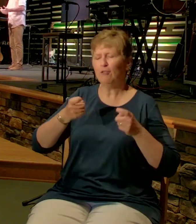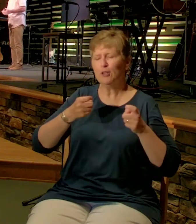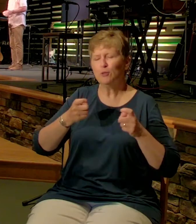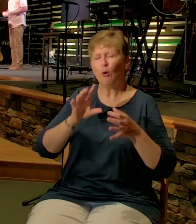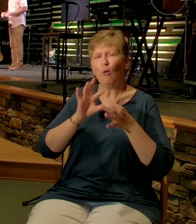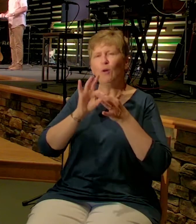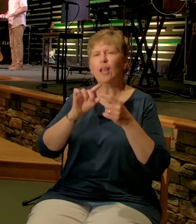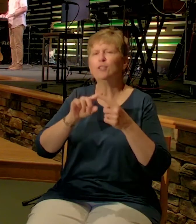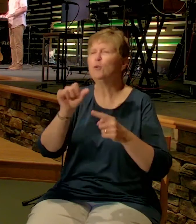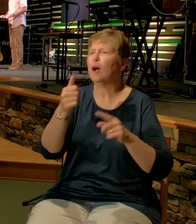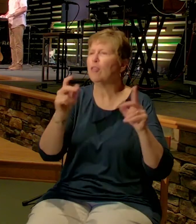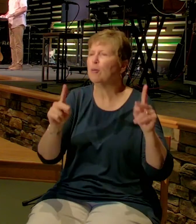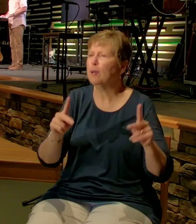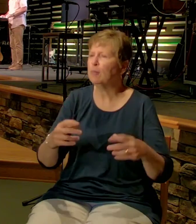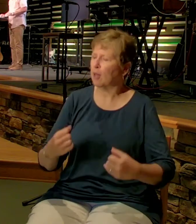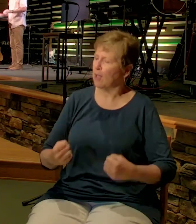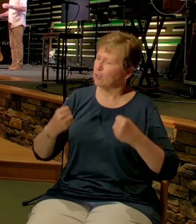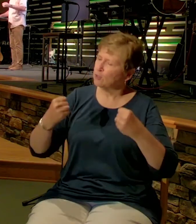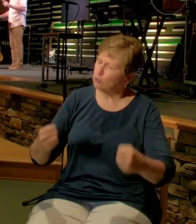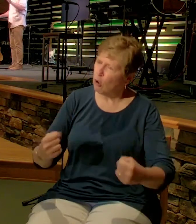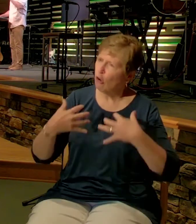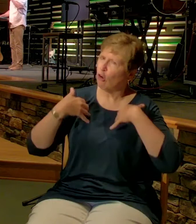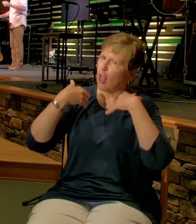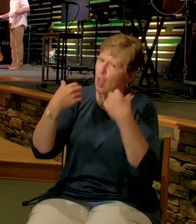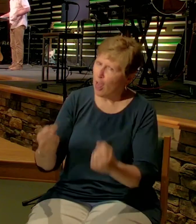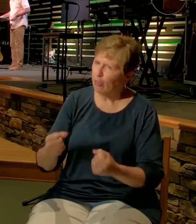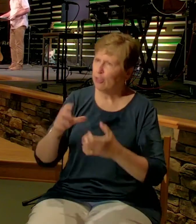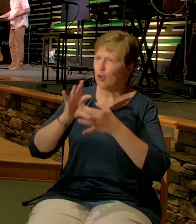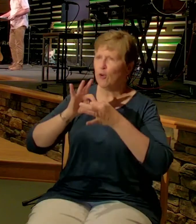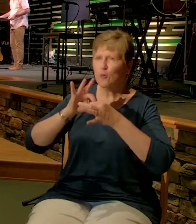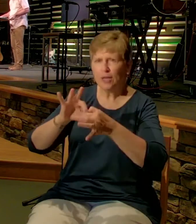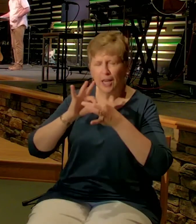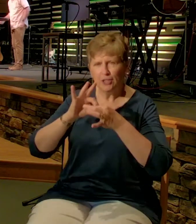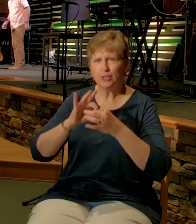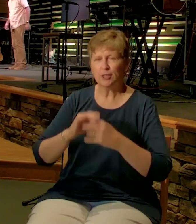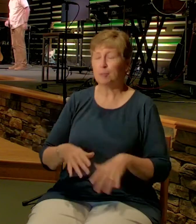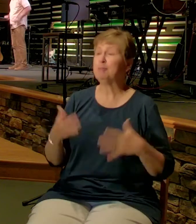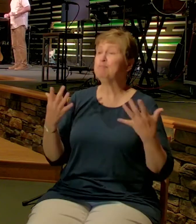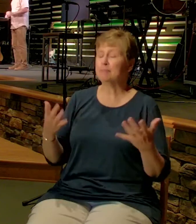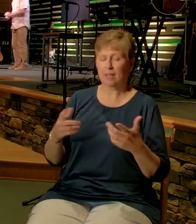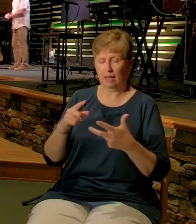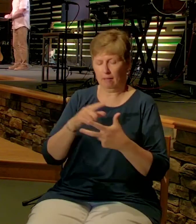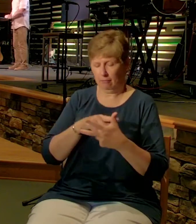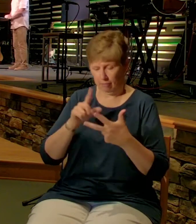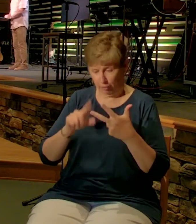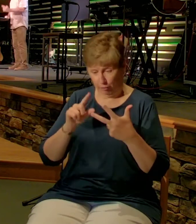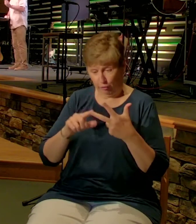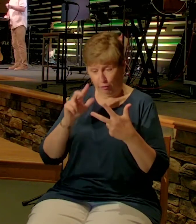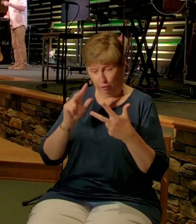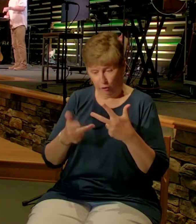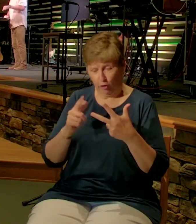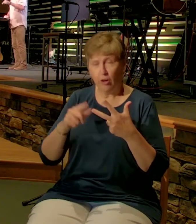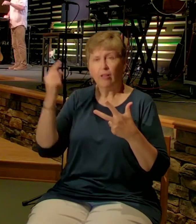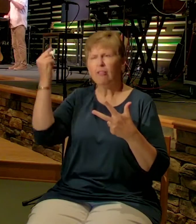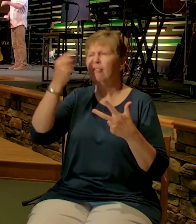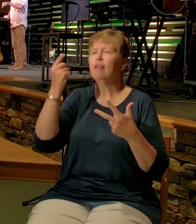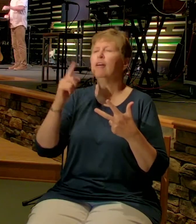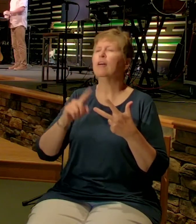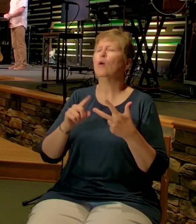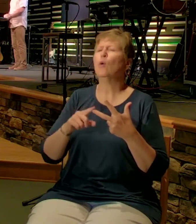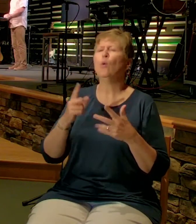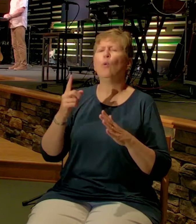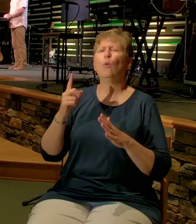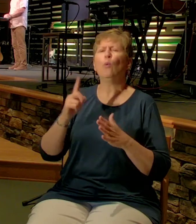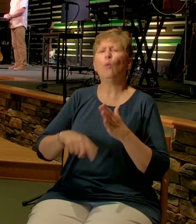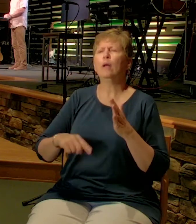stronger and a healthier relationship. And then the final thing to consider is this. What role do we have